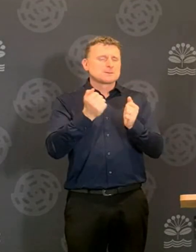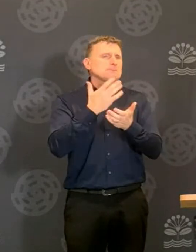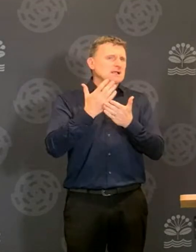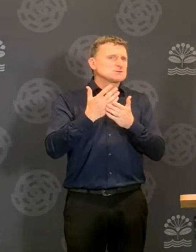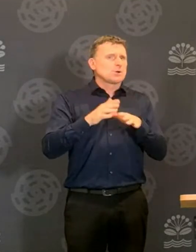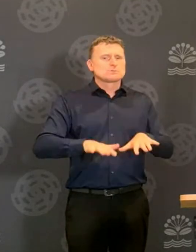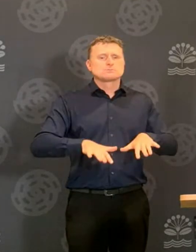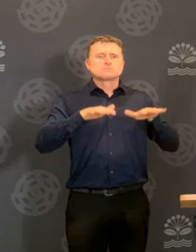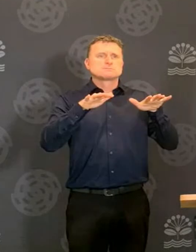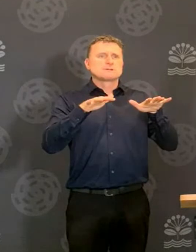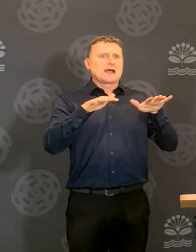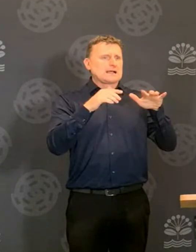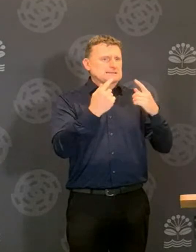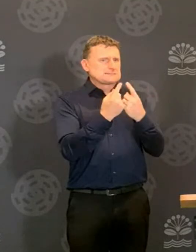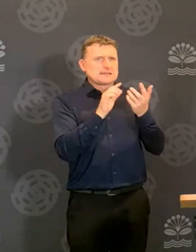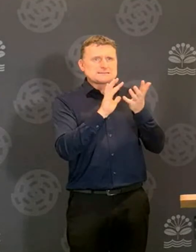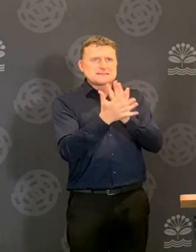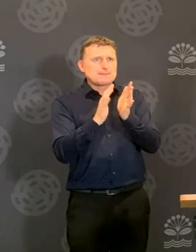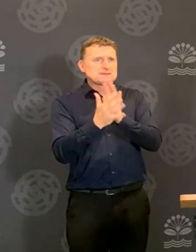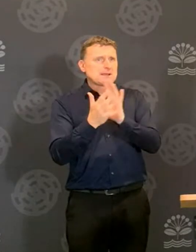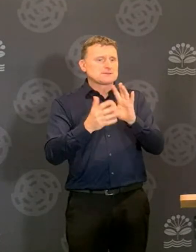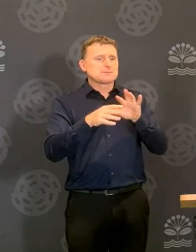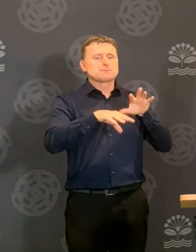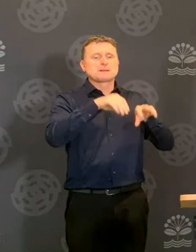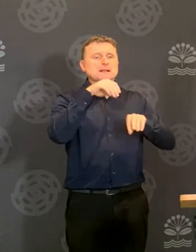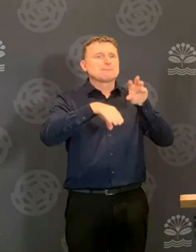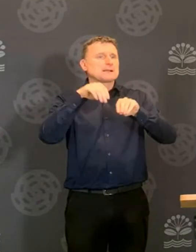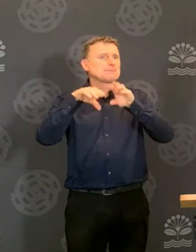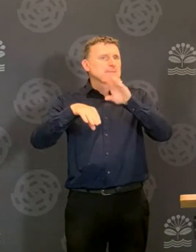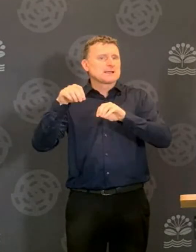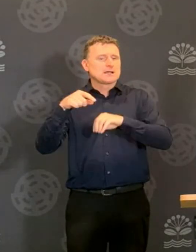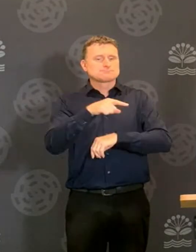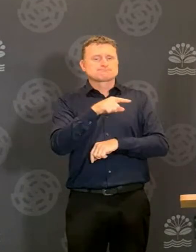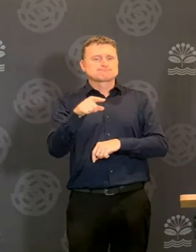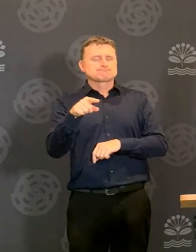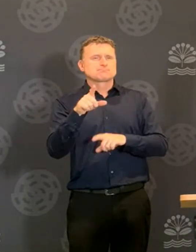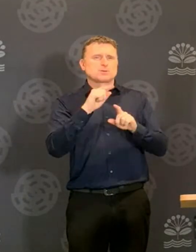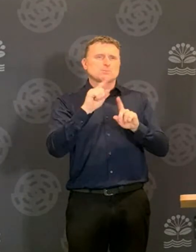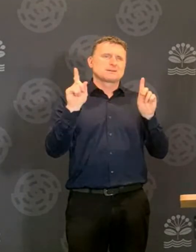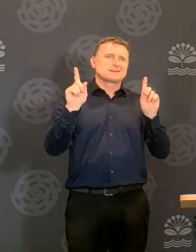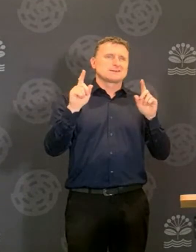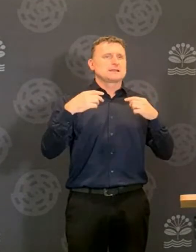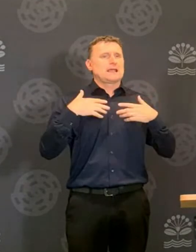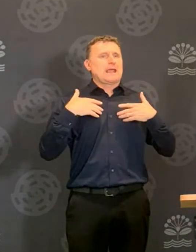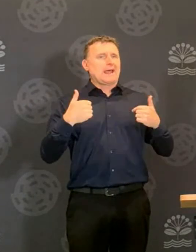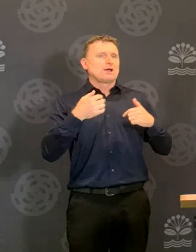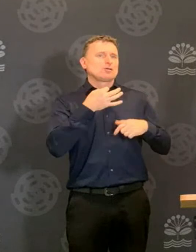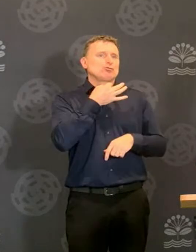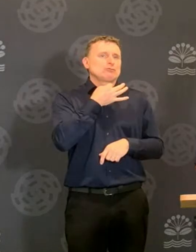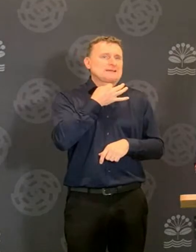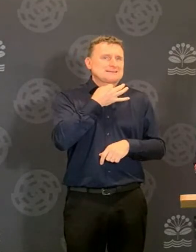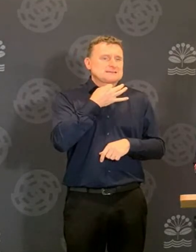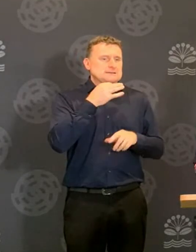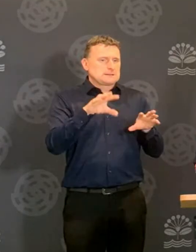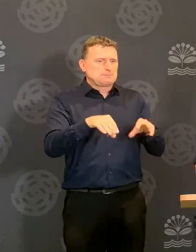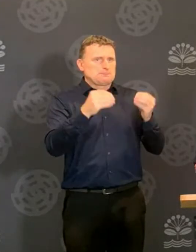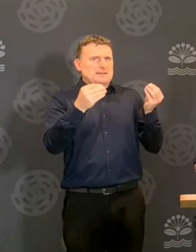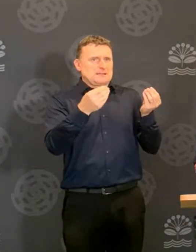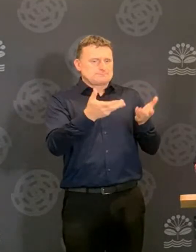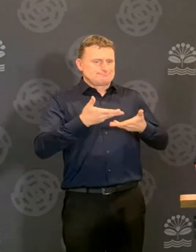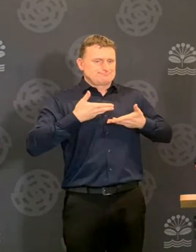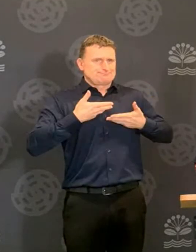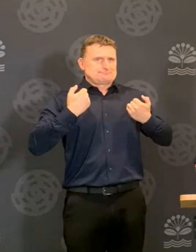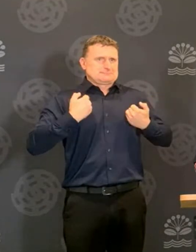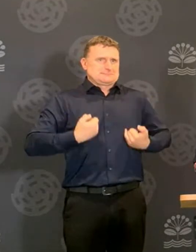as you remove flood-damaged material from your homes. As the days pass, these can be more of a health risk to you and your family.